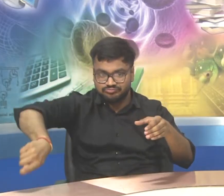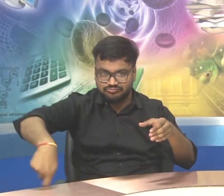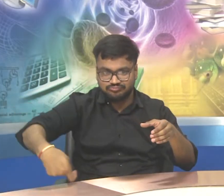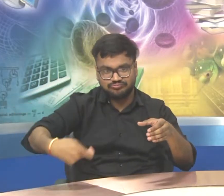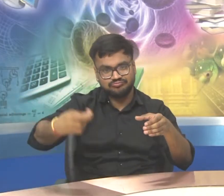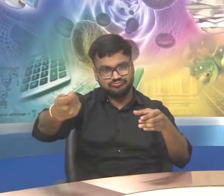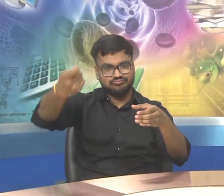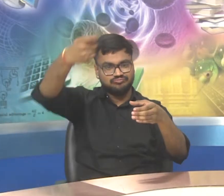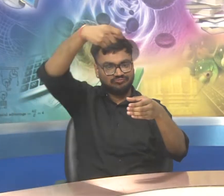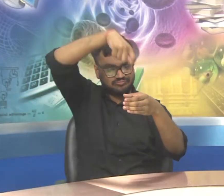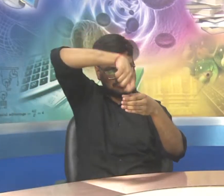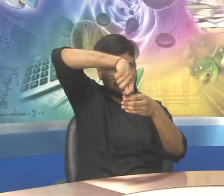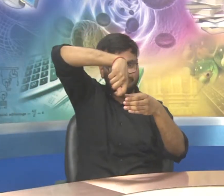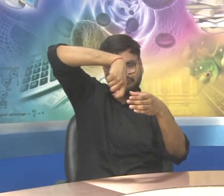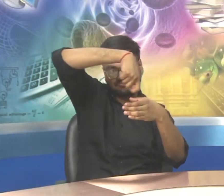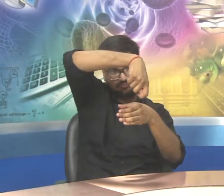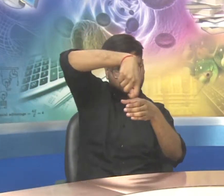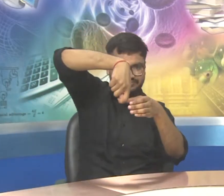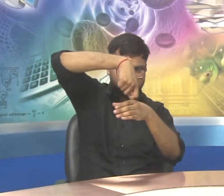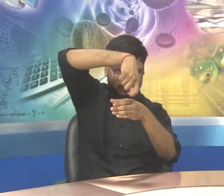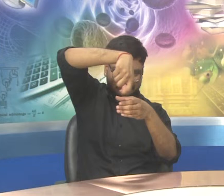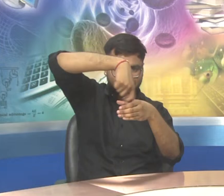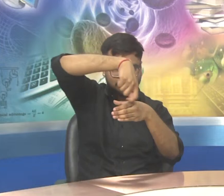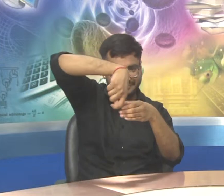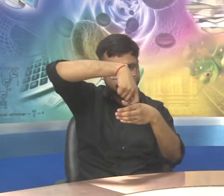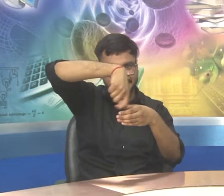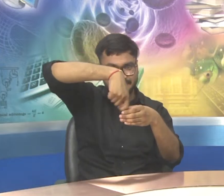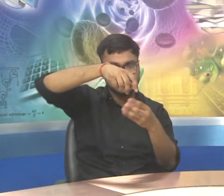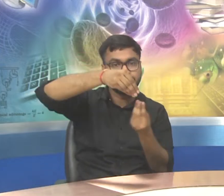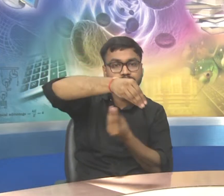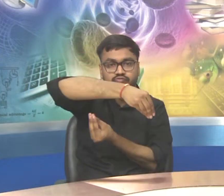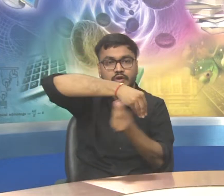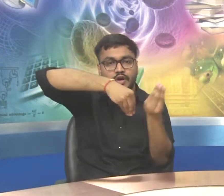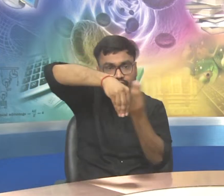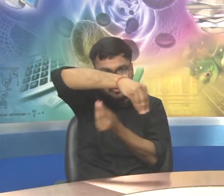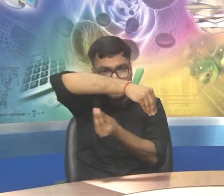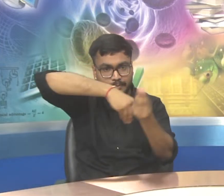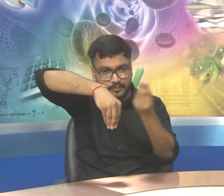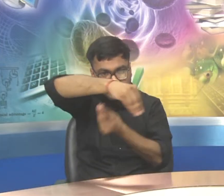Then use a spoon to stir the mixture well.